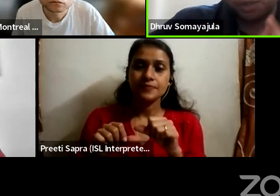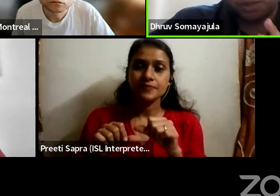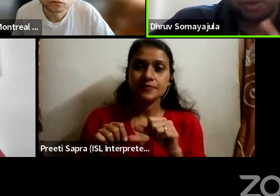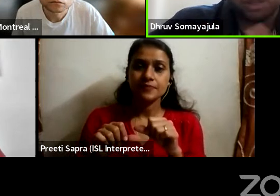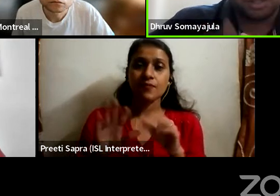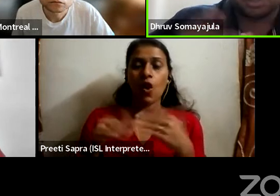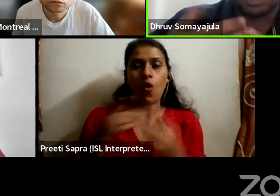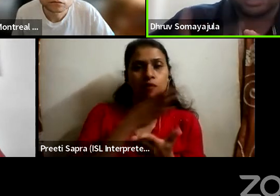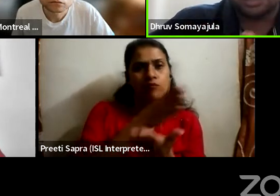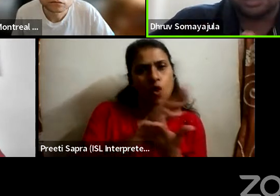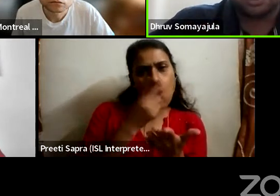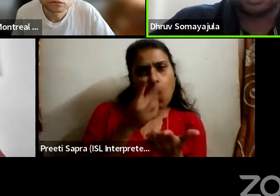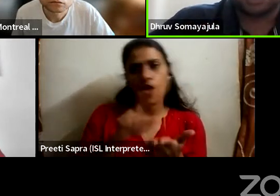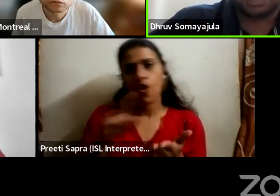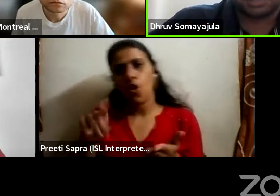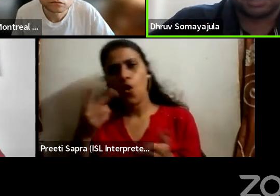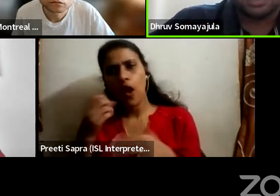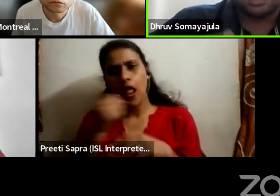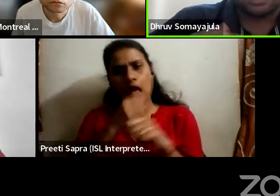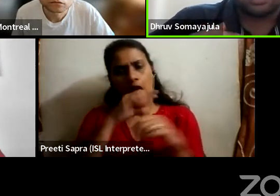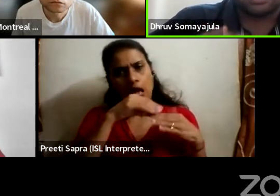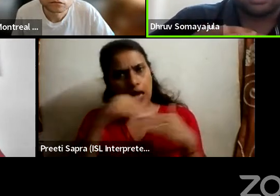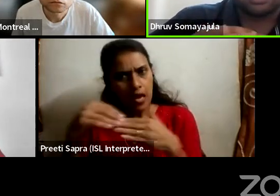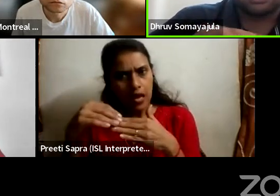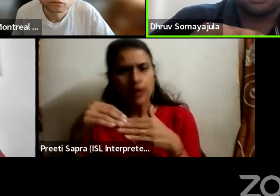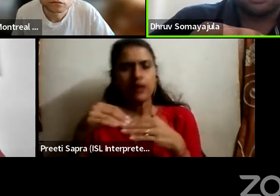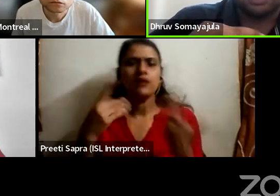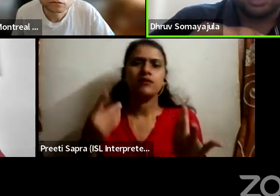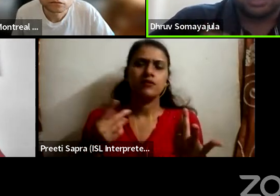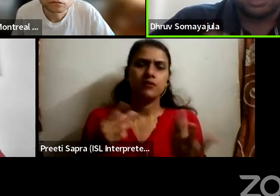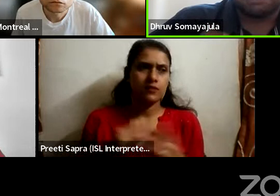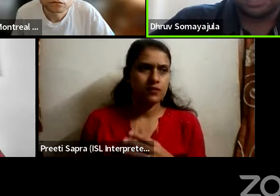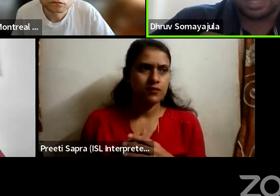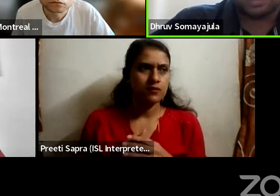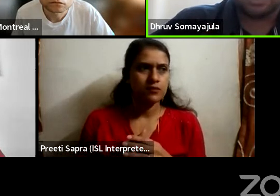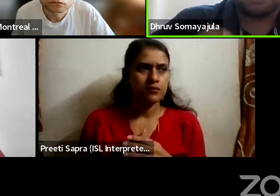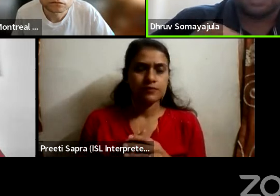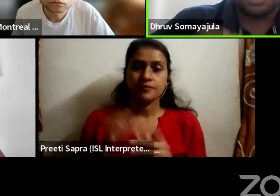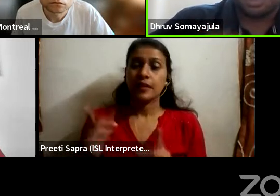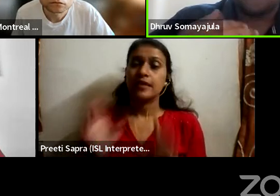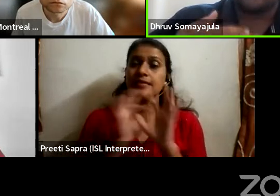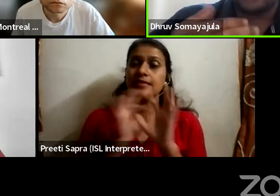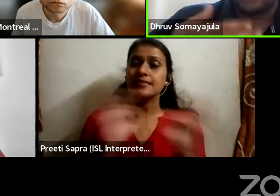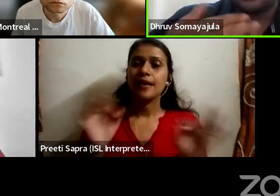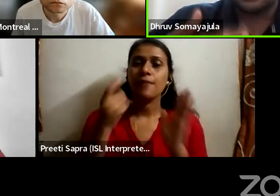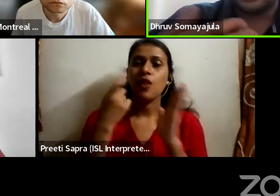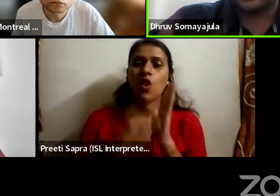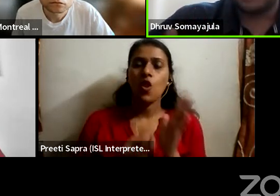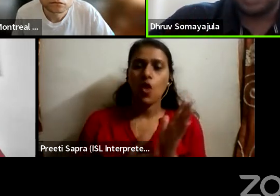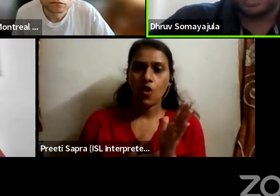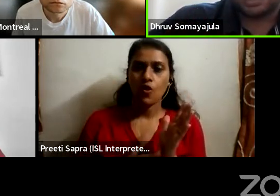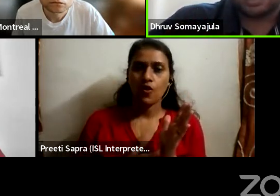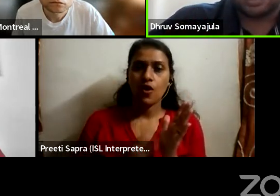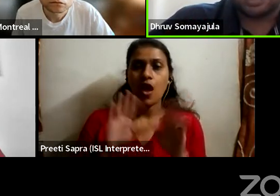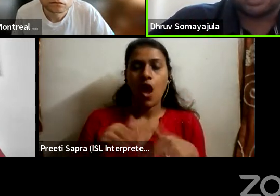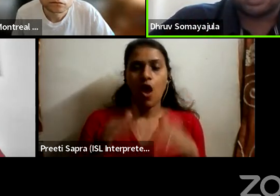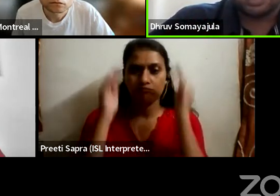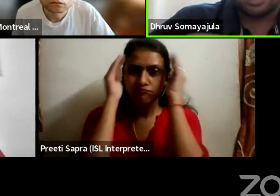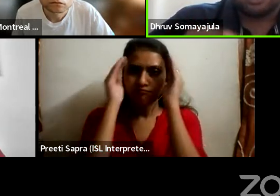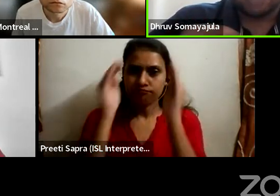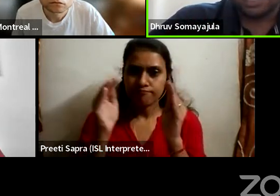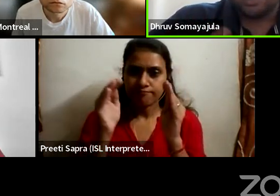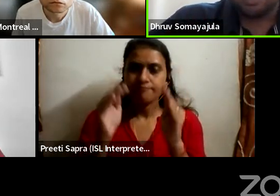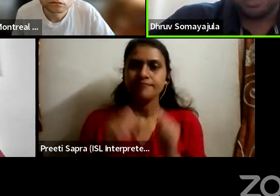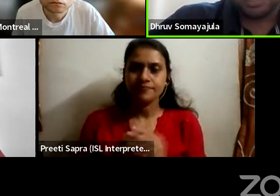either through codes of conducts or guidance notes or whatever, the simple act of how can consent be taken